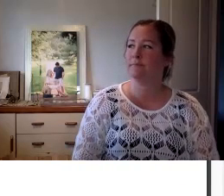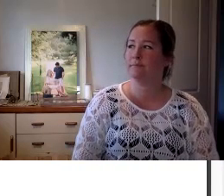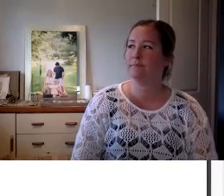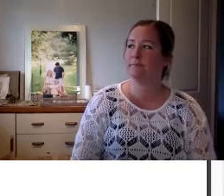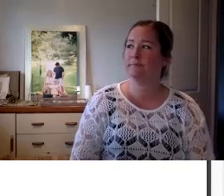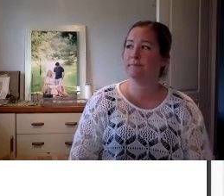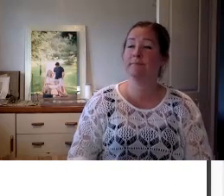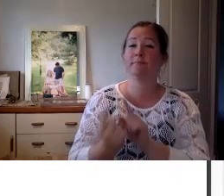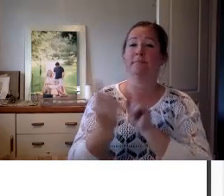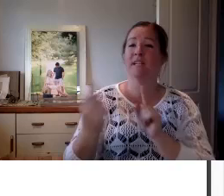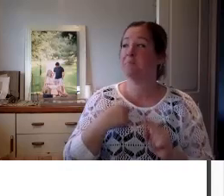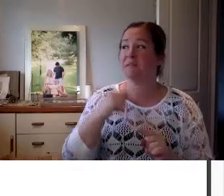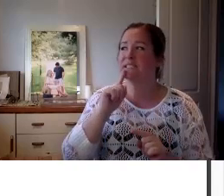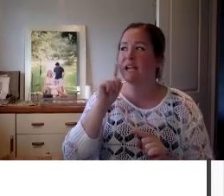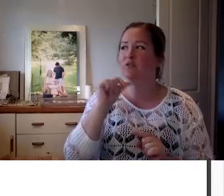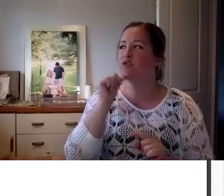apart.